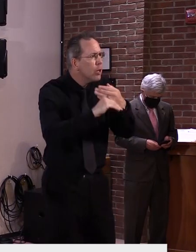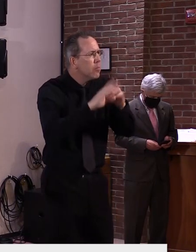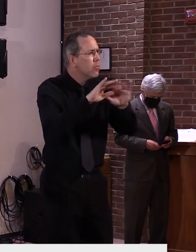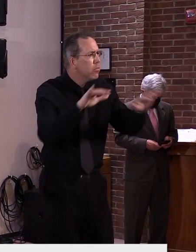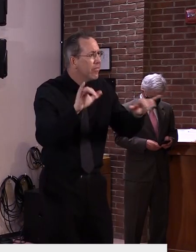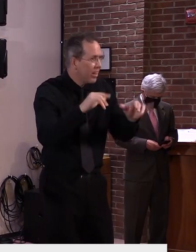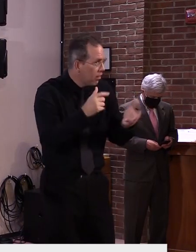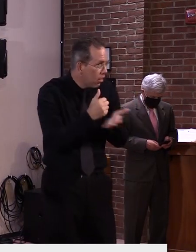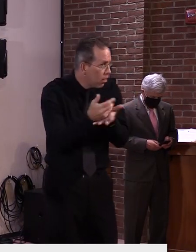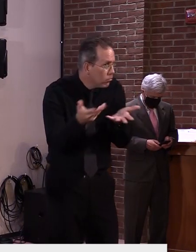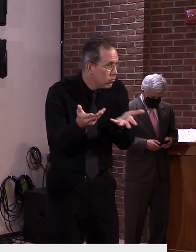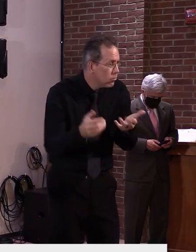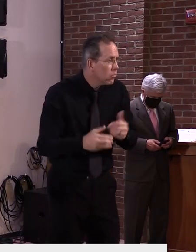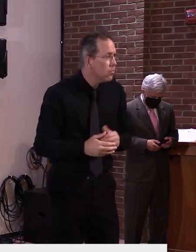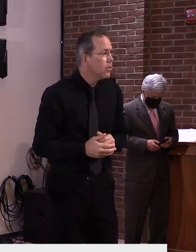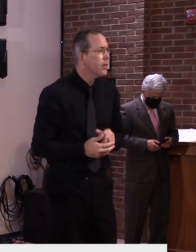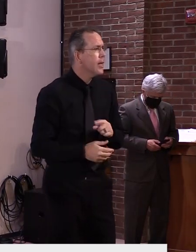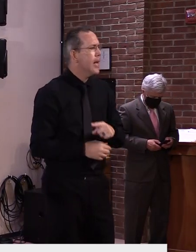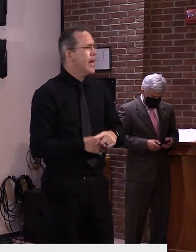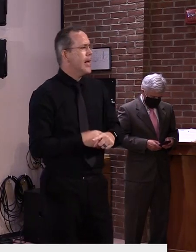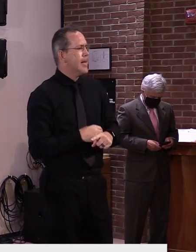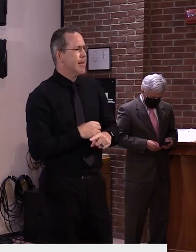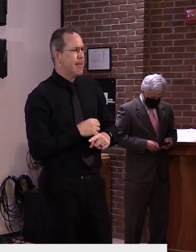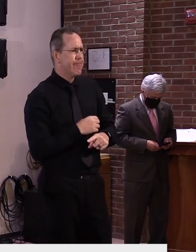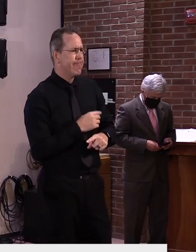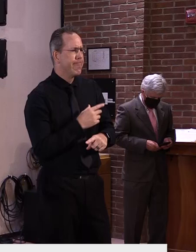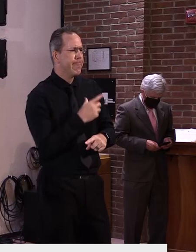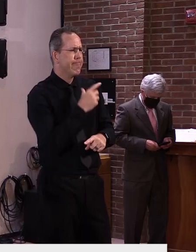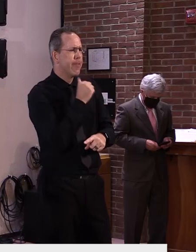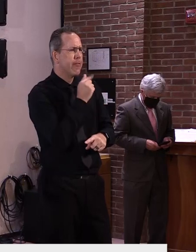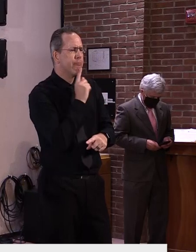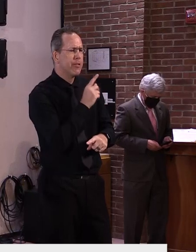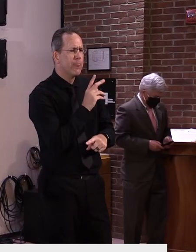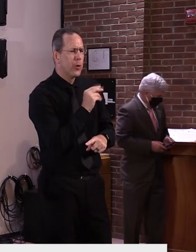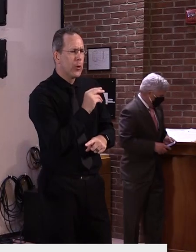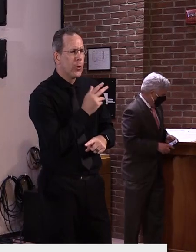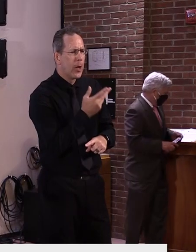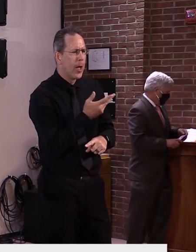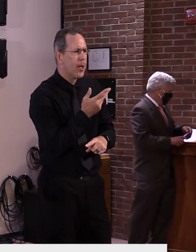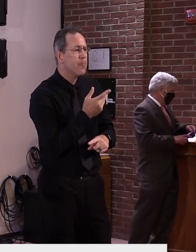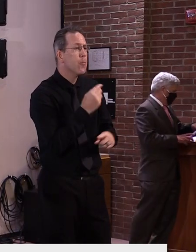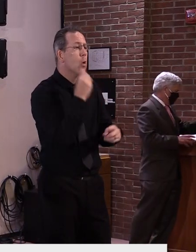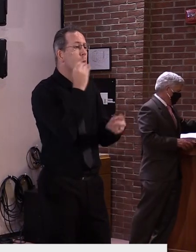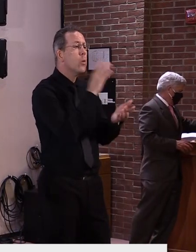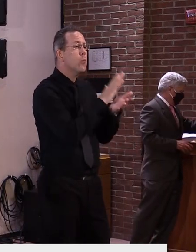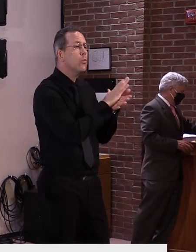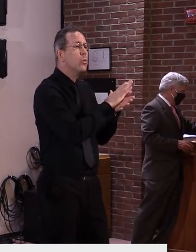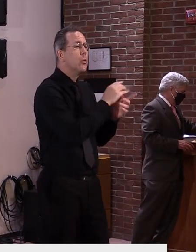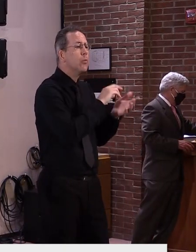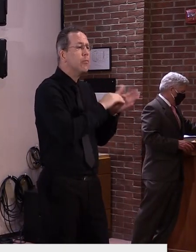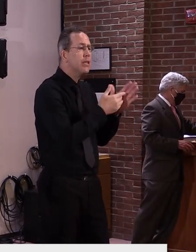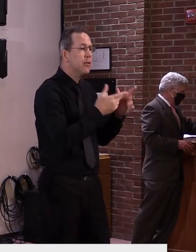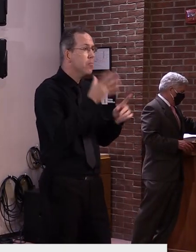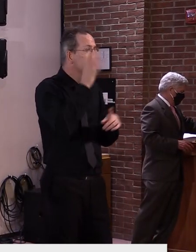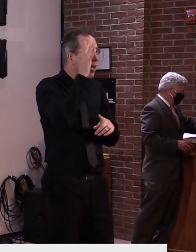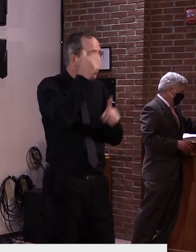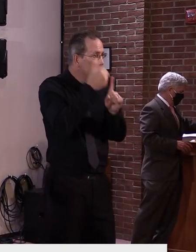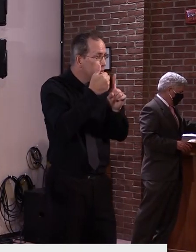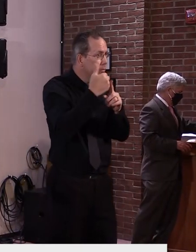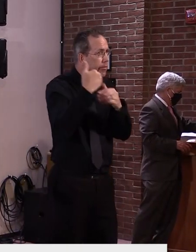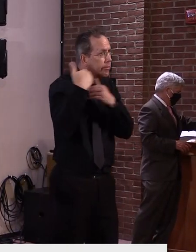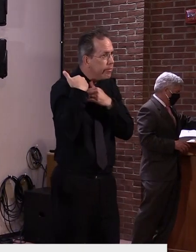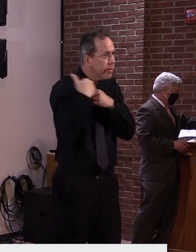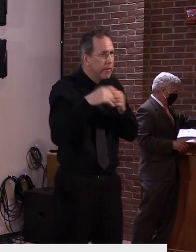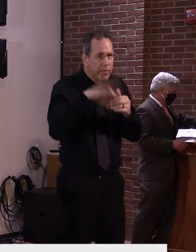Not necessarily. The way our regulation functions with homeschooling, the parents are more or less have to compile their own plan.